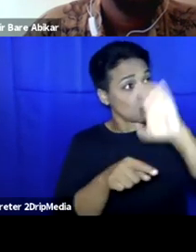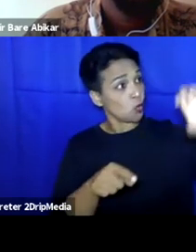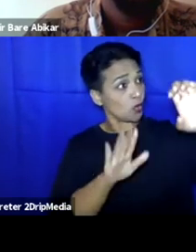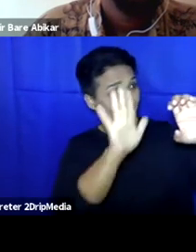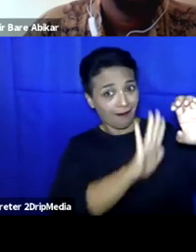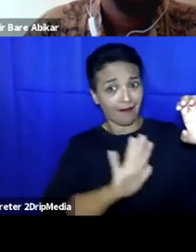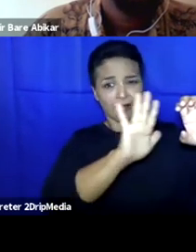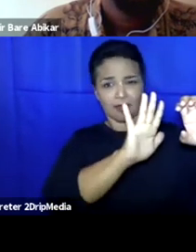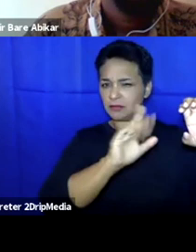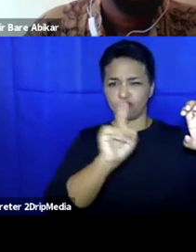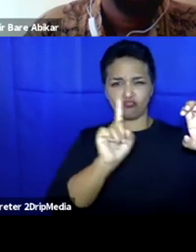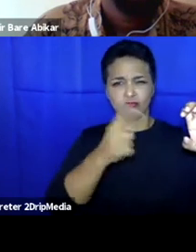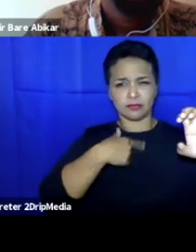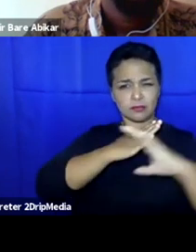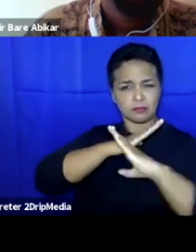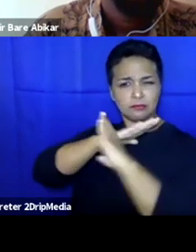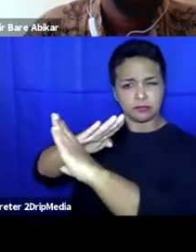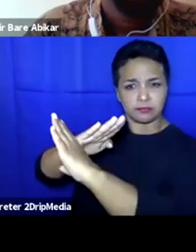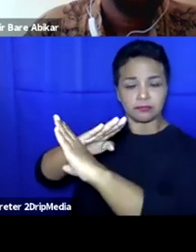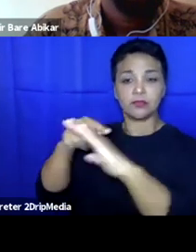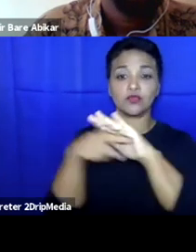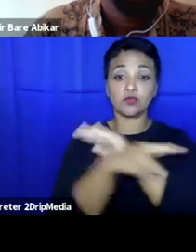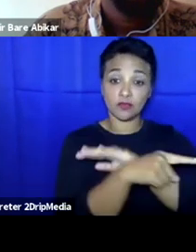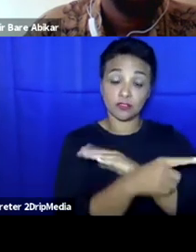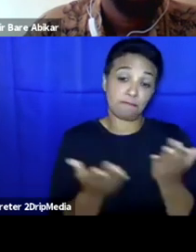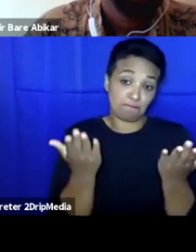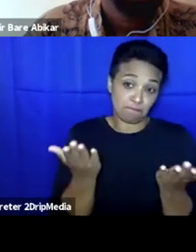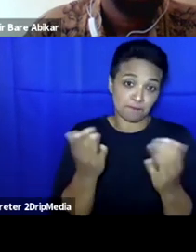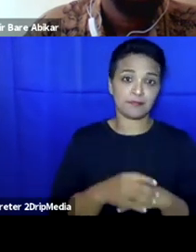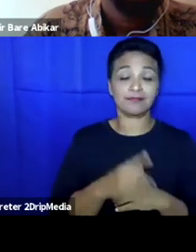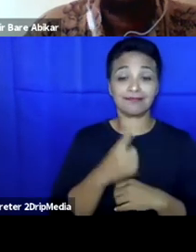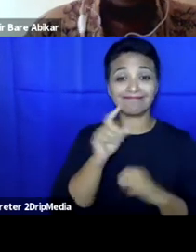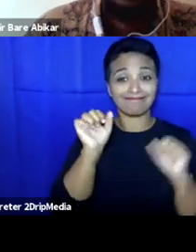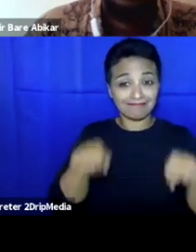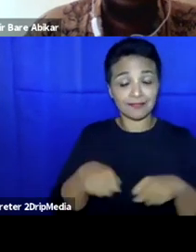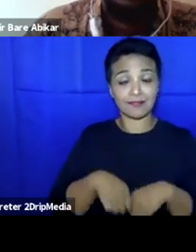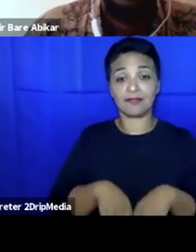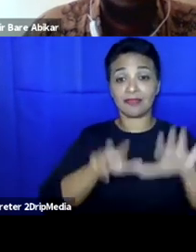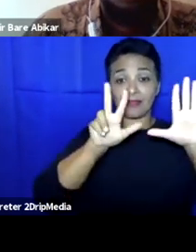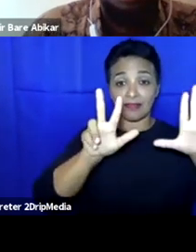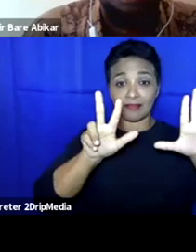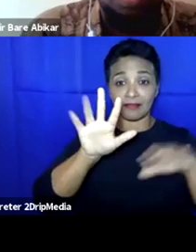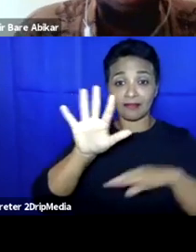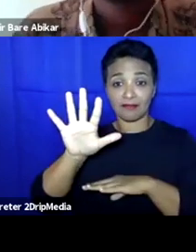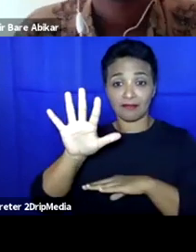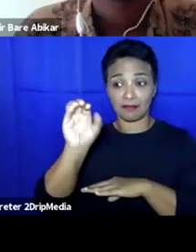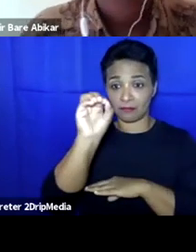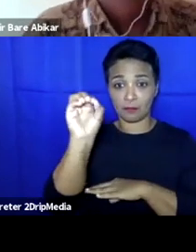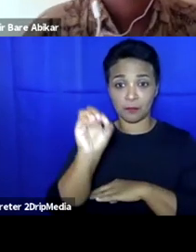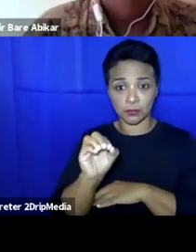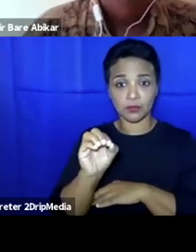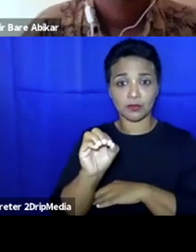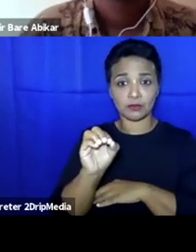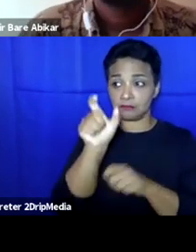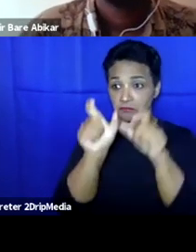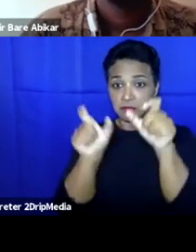Because, well, at one level, 85% of persons of concern to UNHCR